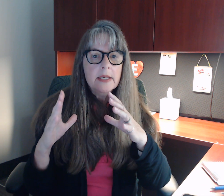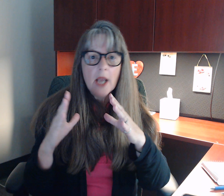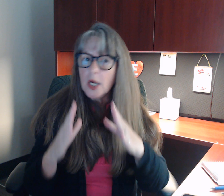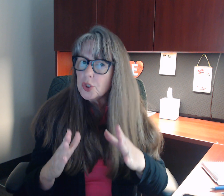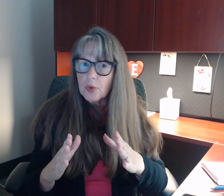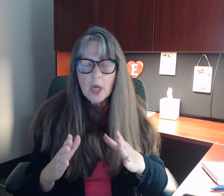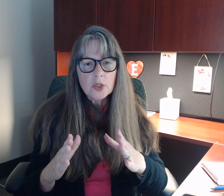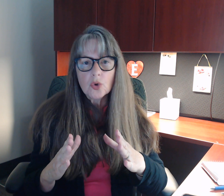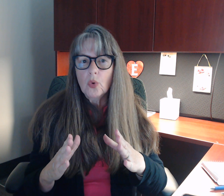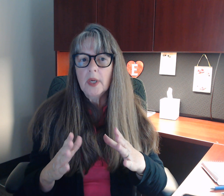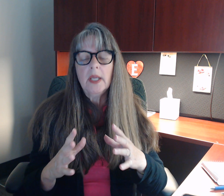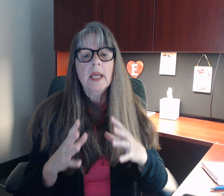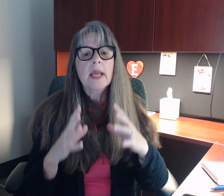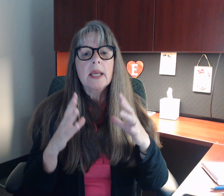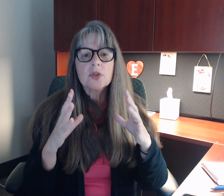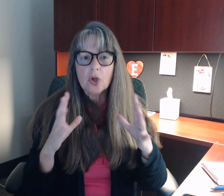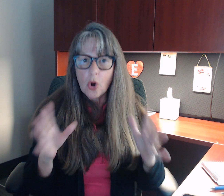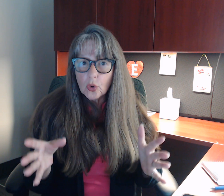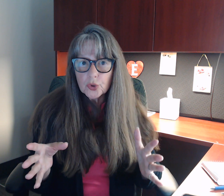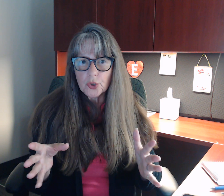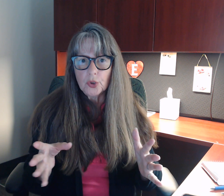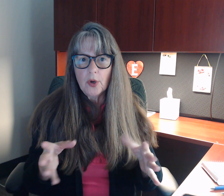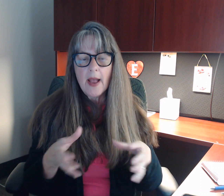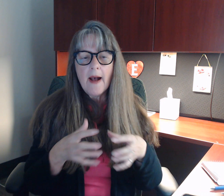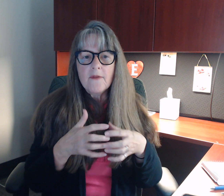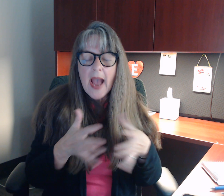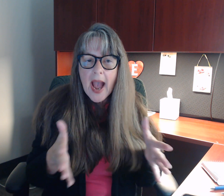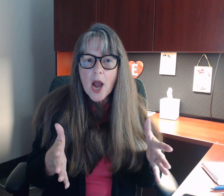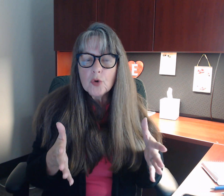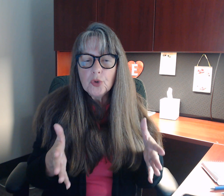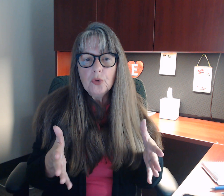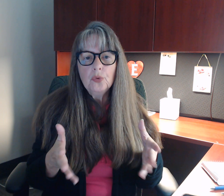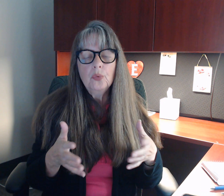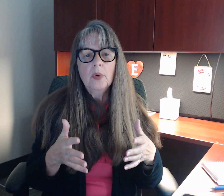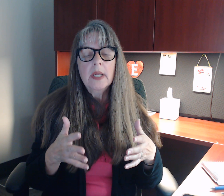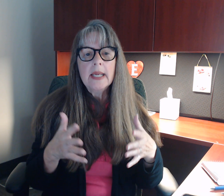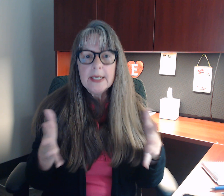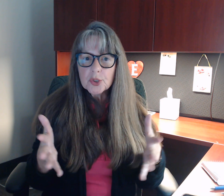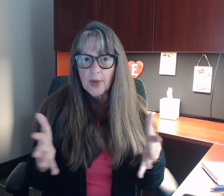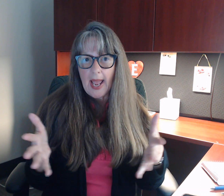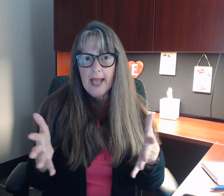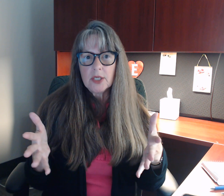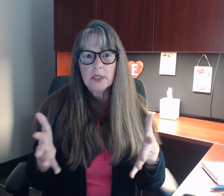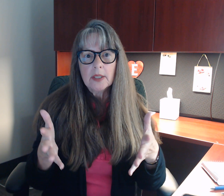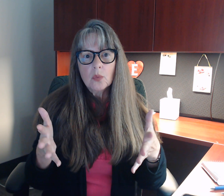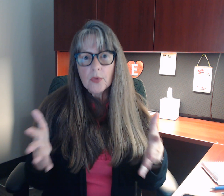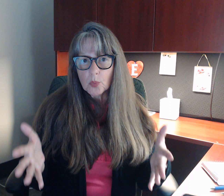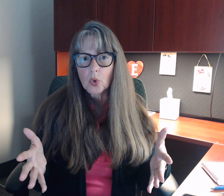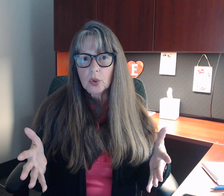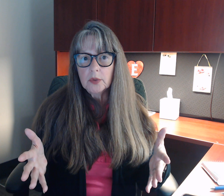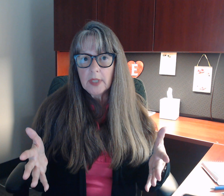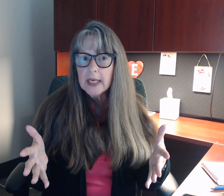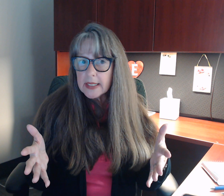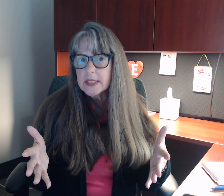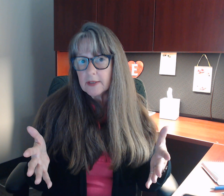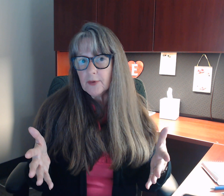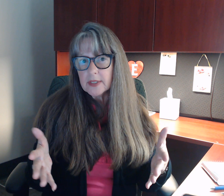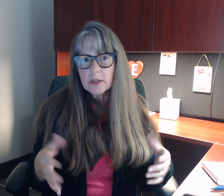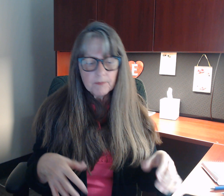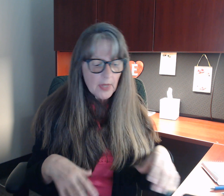Not derogatory. It's a culture of how you interact with the world. And it is different. And